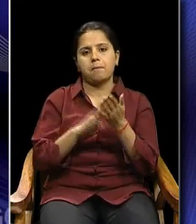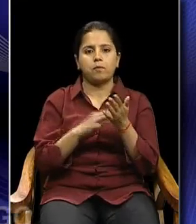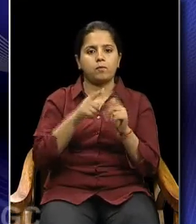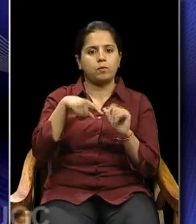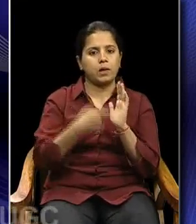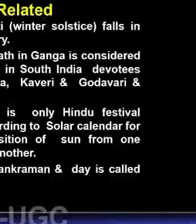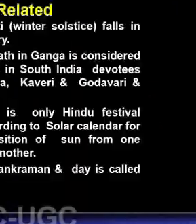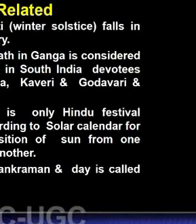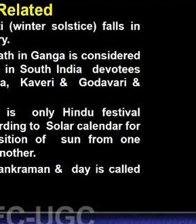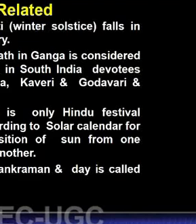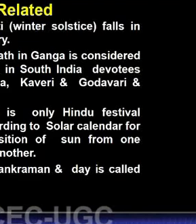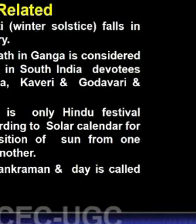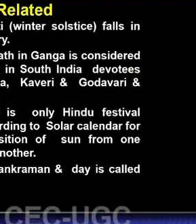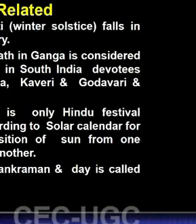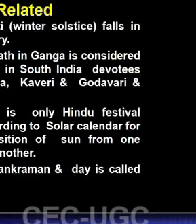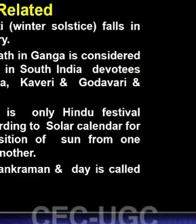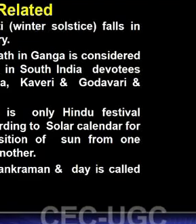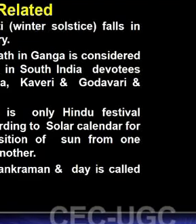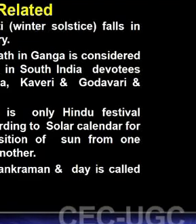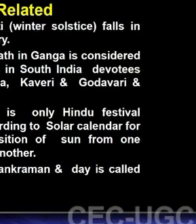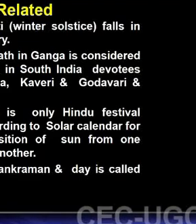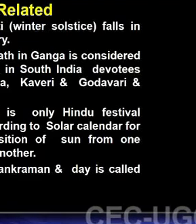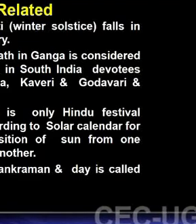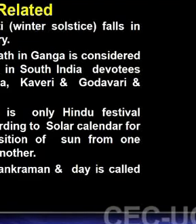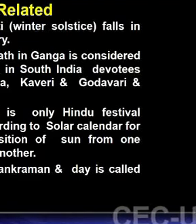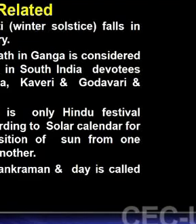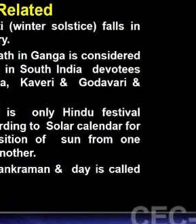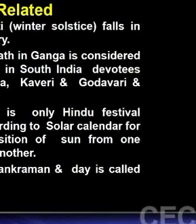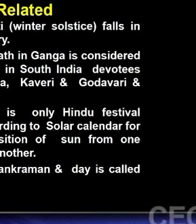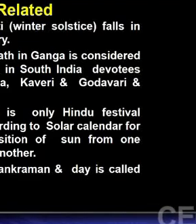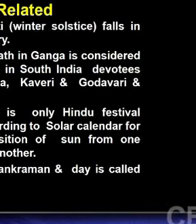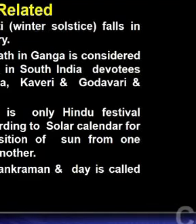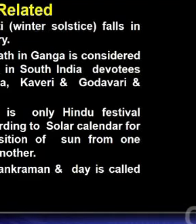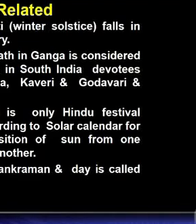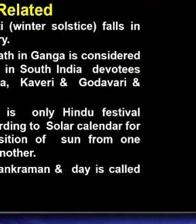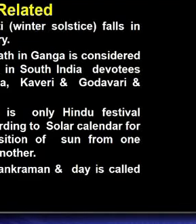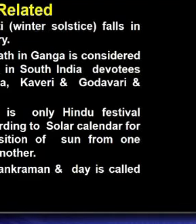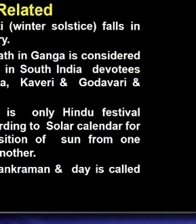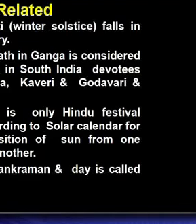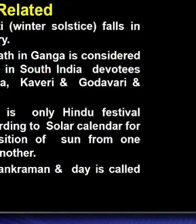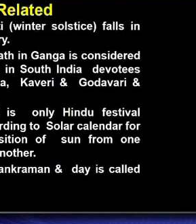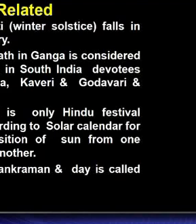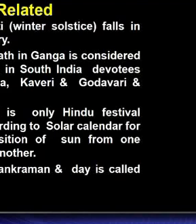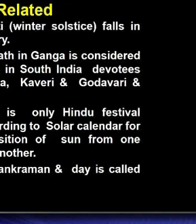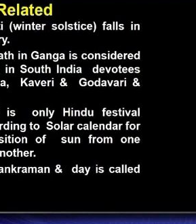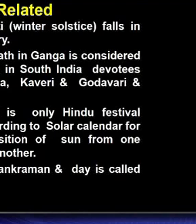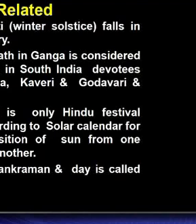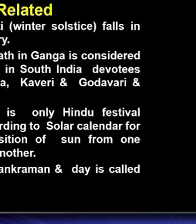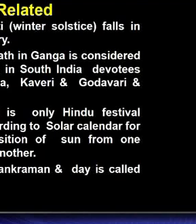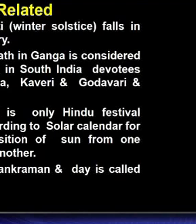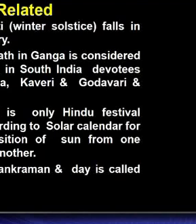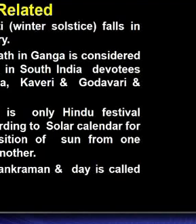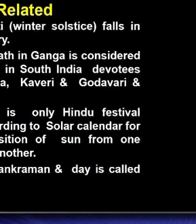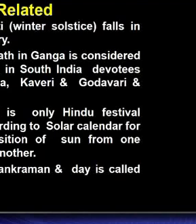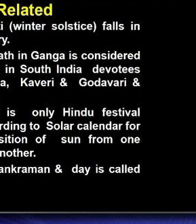winter solstice, it falls in the month of January, and on this day a bath in Ganga is considered sacred, whereas in South